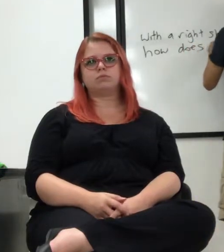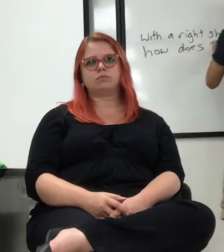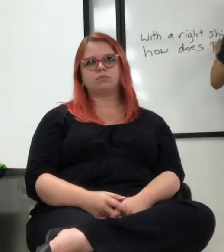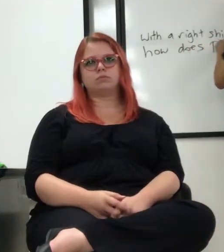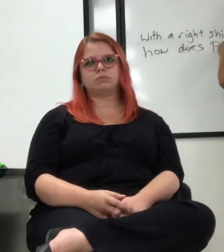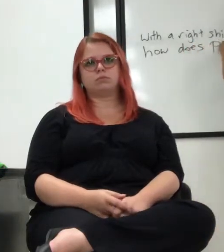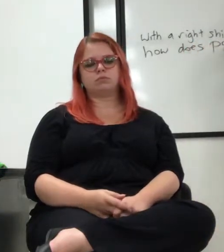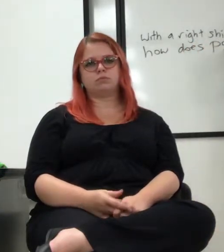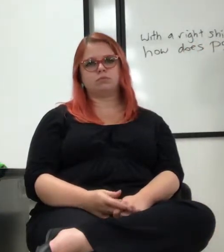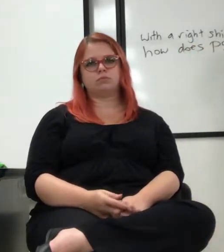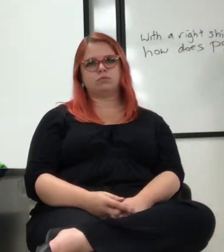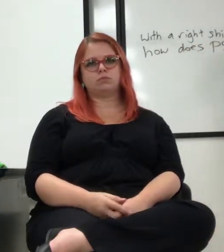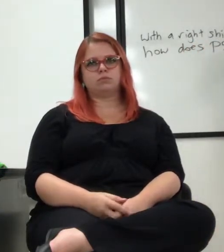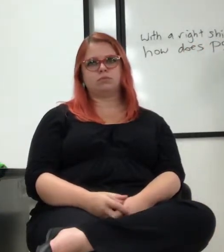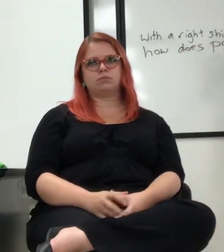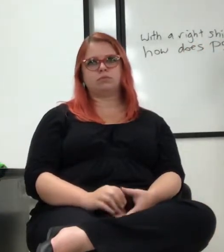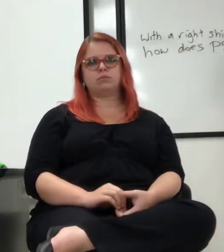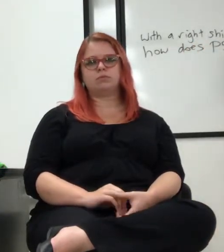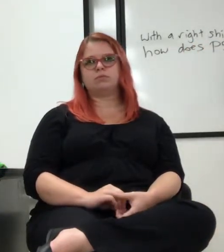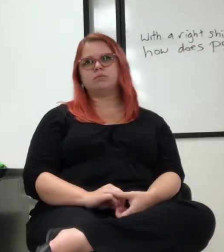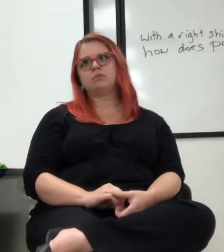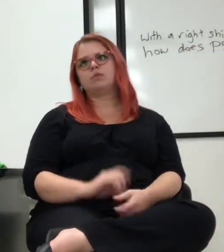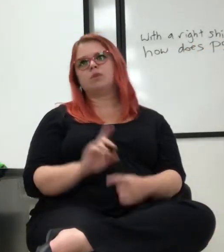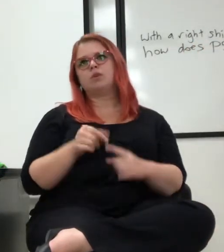how does P50 change?